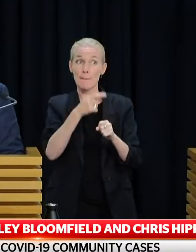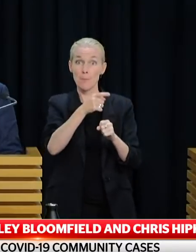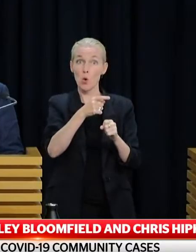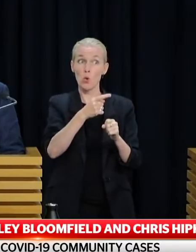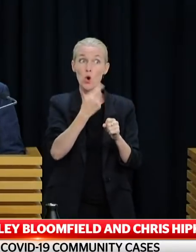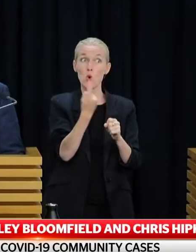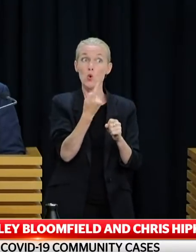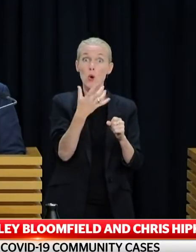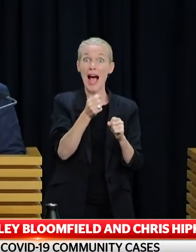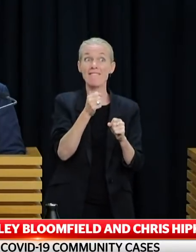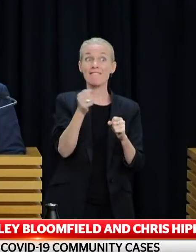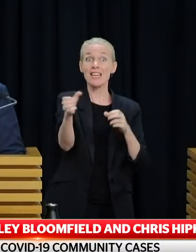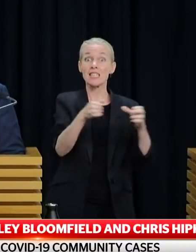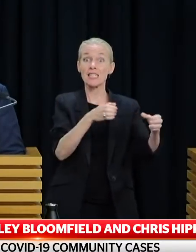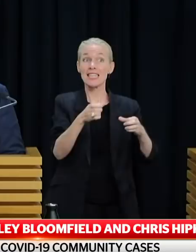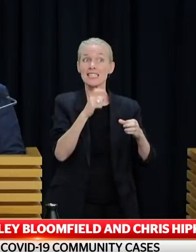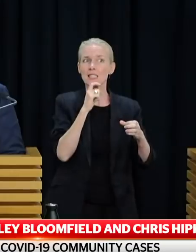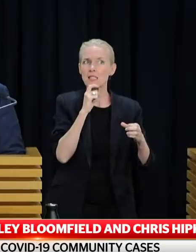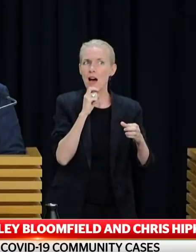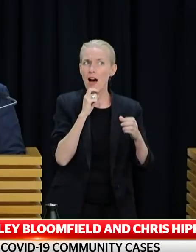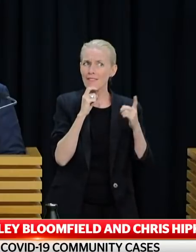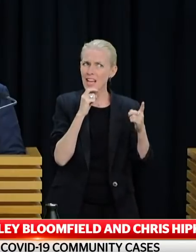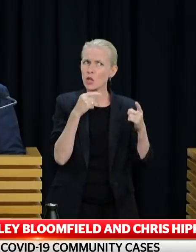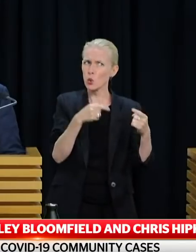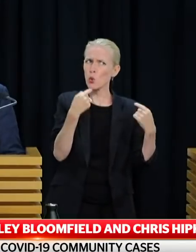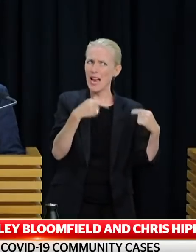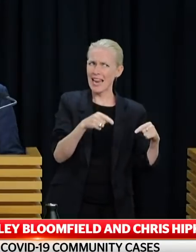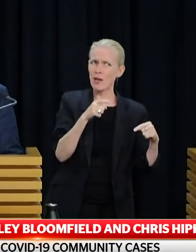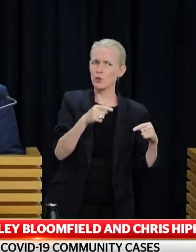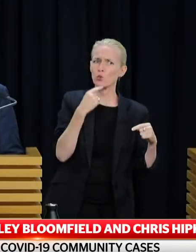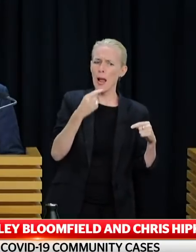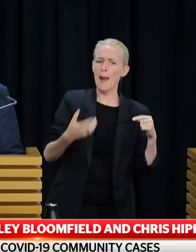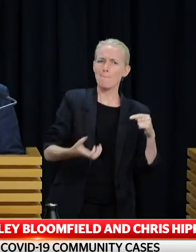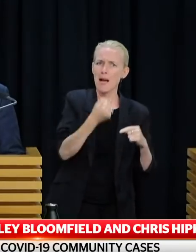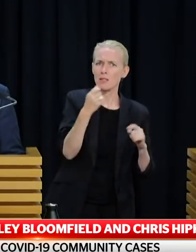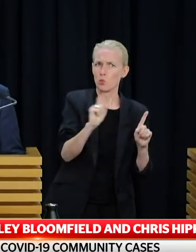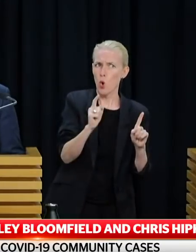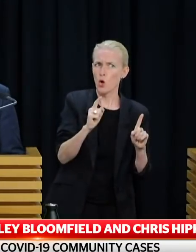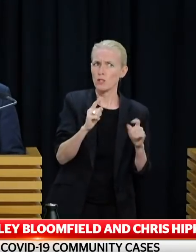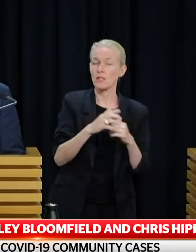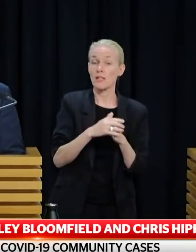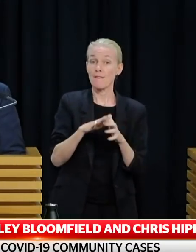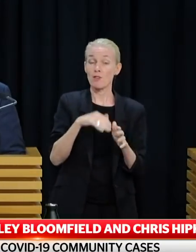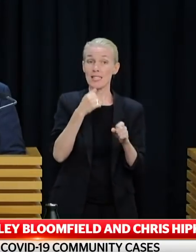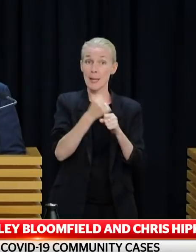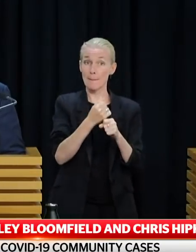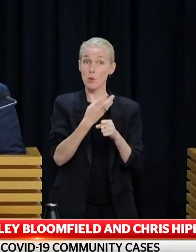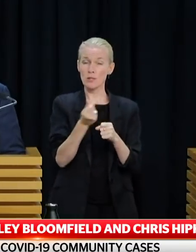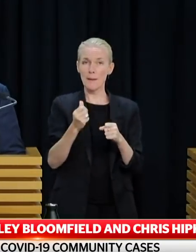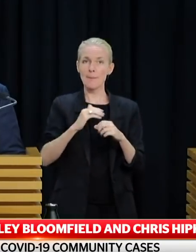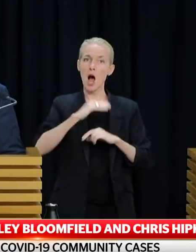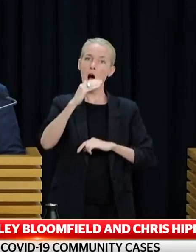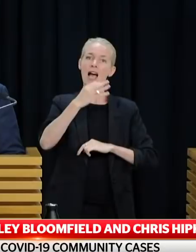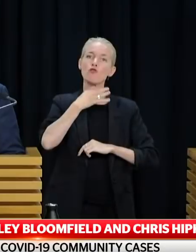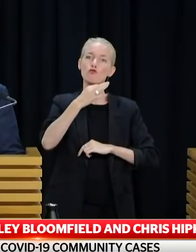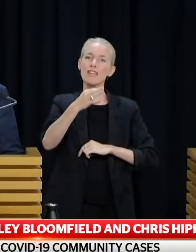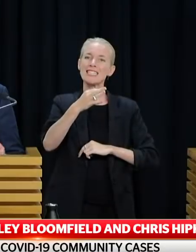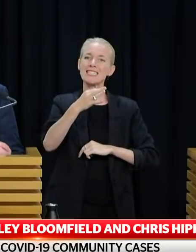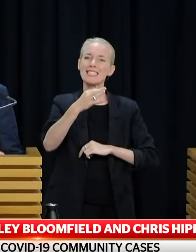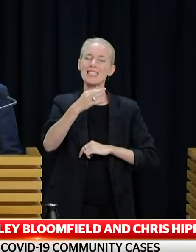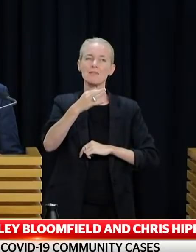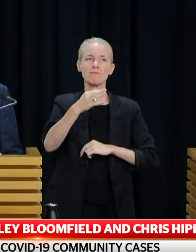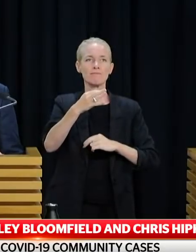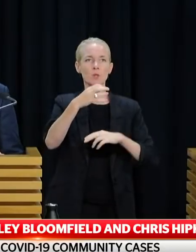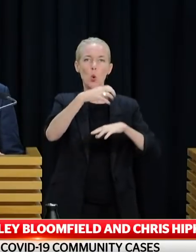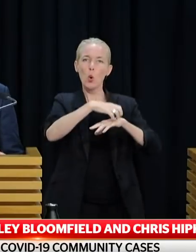for example, if you have staff working in a higher risk environment, you can determine that only people who work in a higher